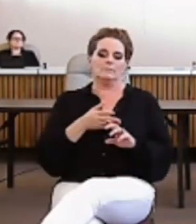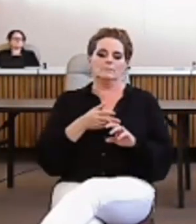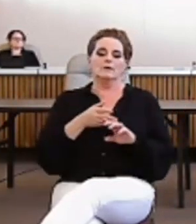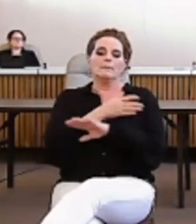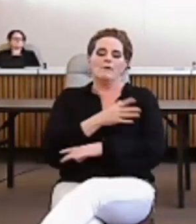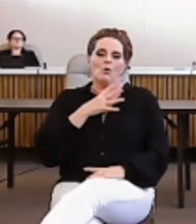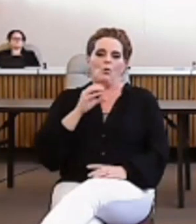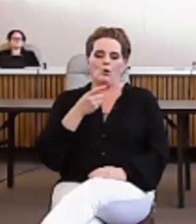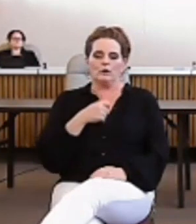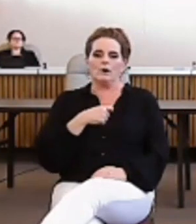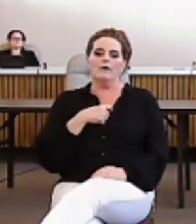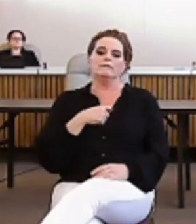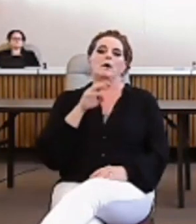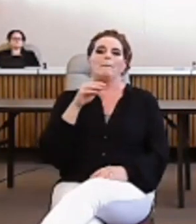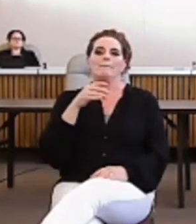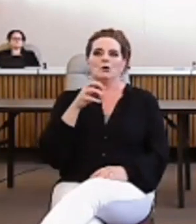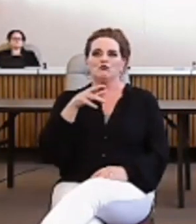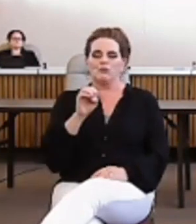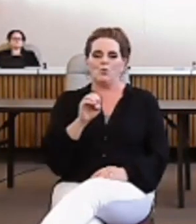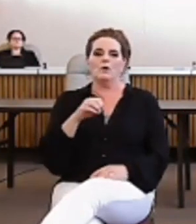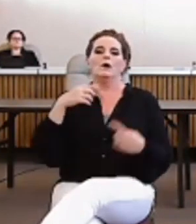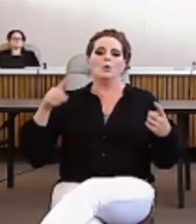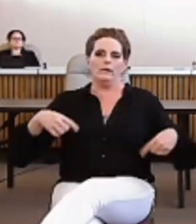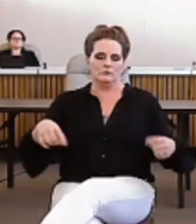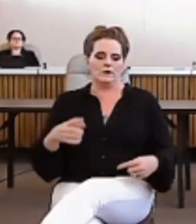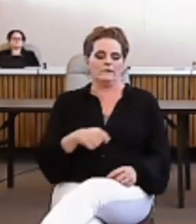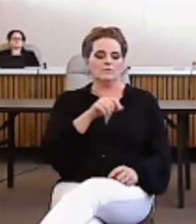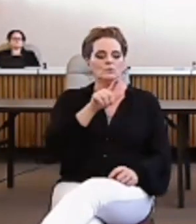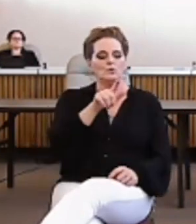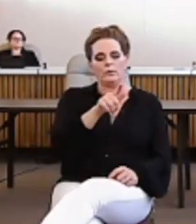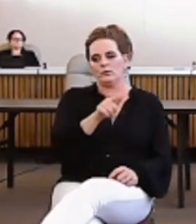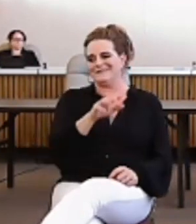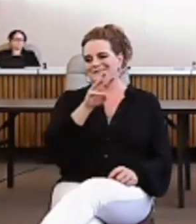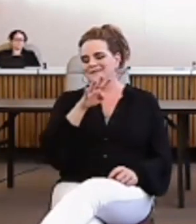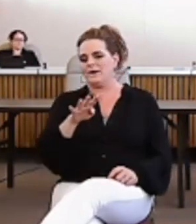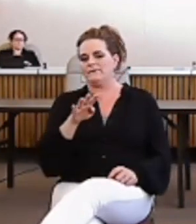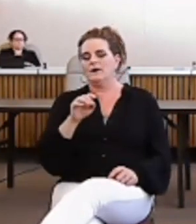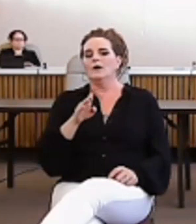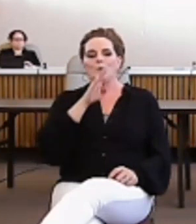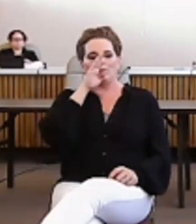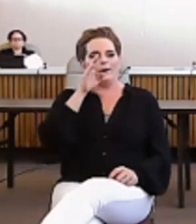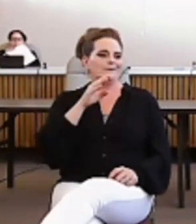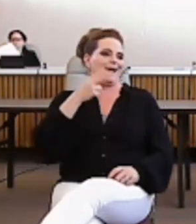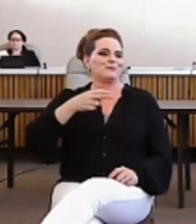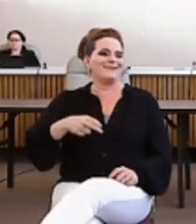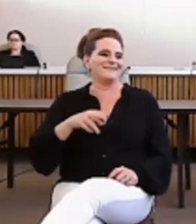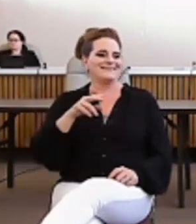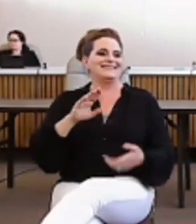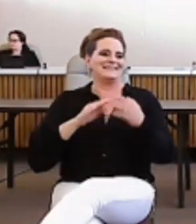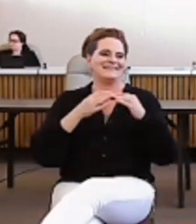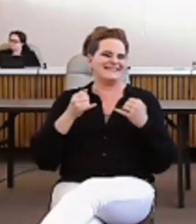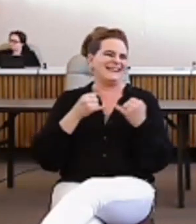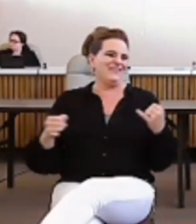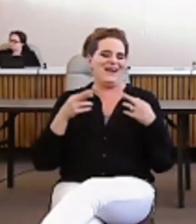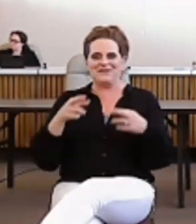Wheelchair, located at 2165 Brighton Henrietta Town Line Road. I sold my company, Monroe,